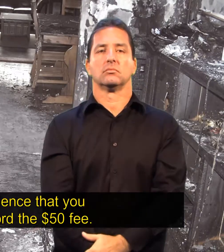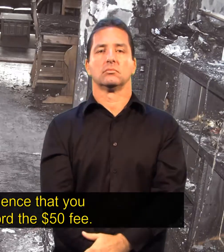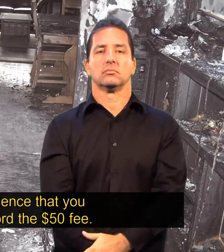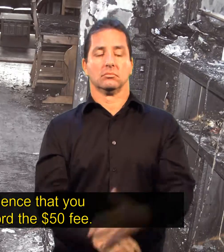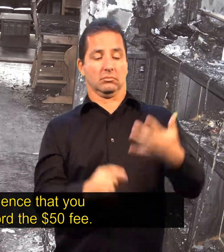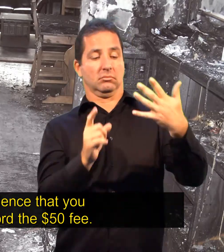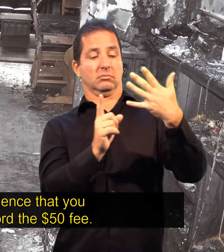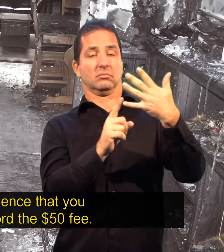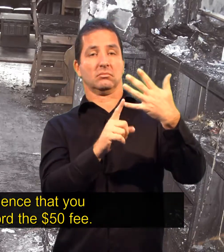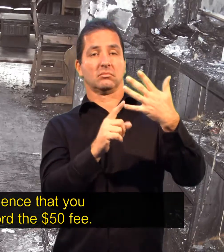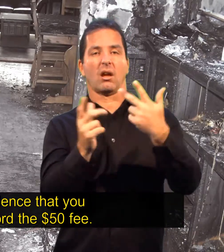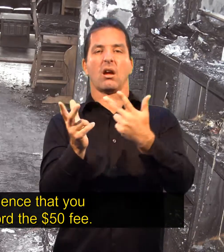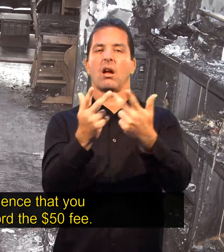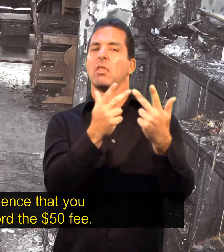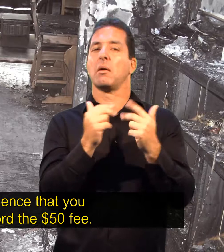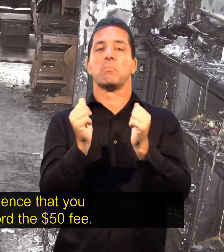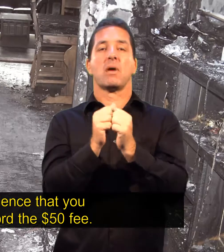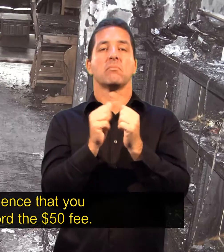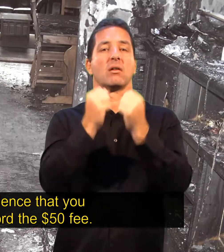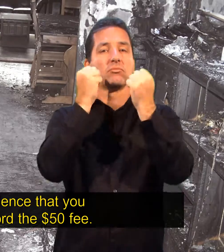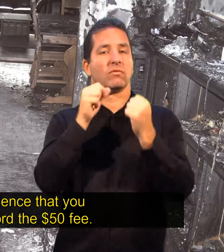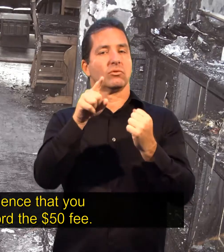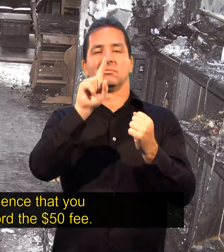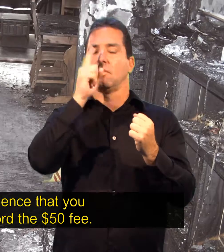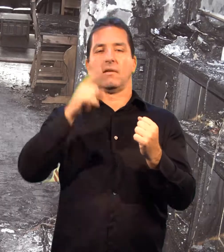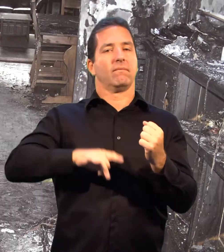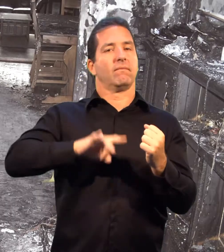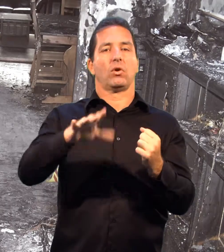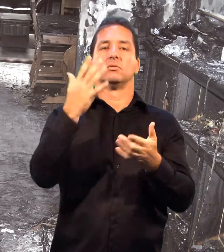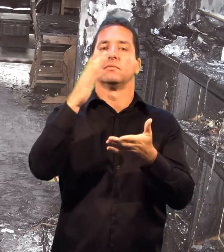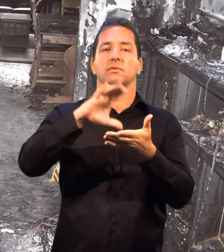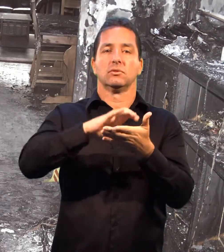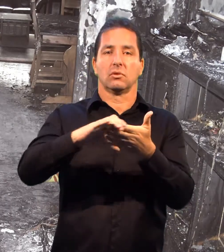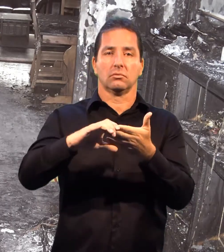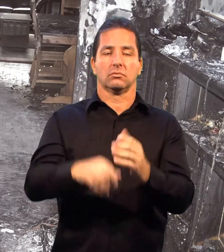or other evidence that you cannot afford the $50 fee.